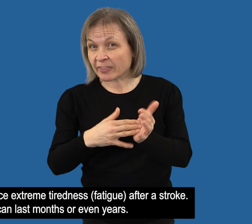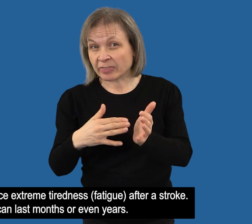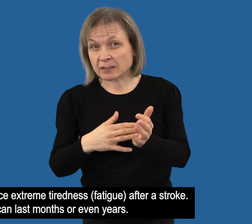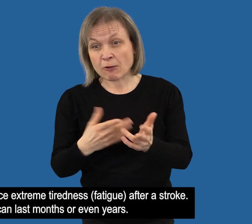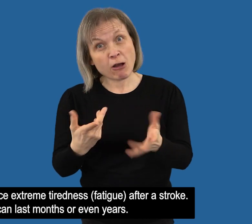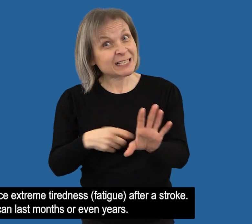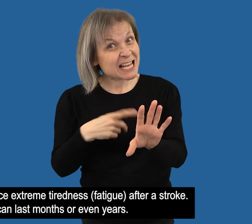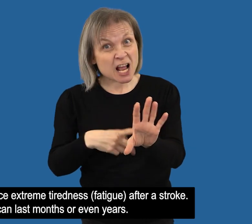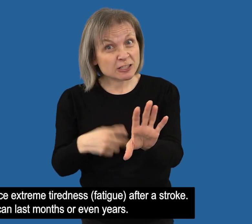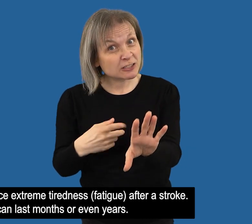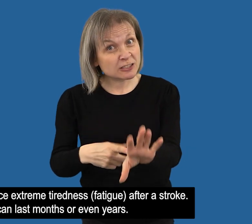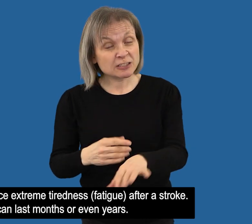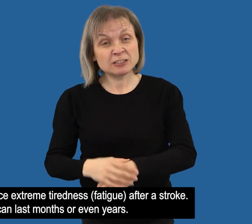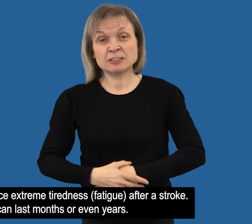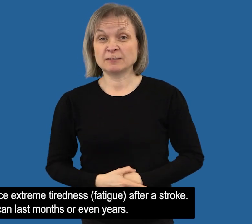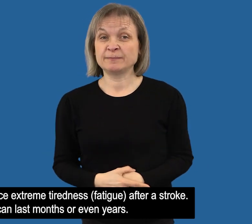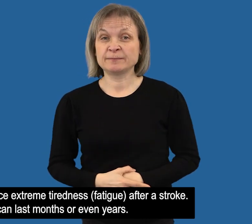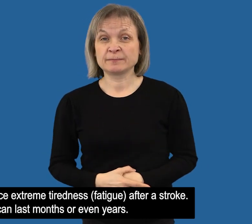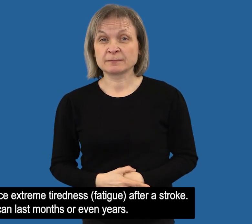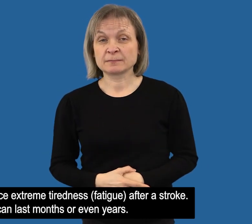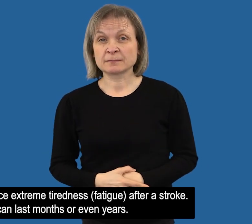This can last months or even years.